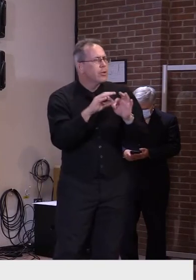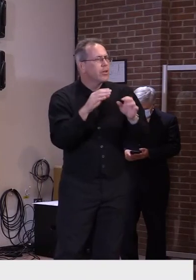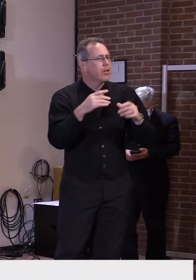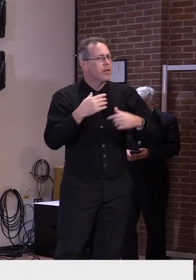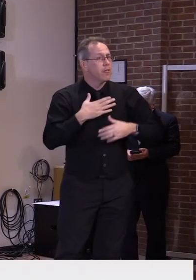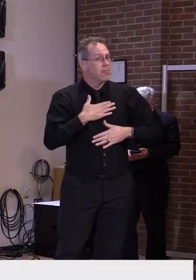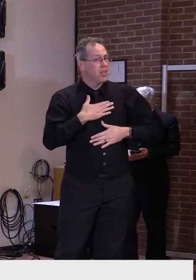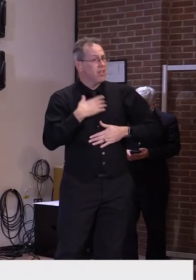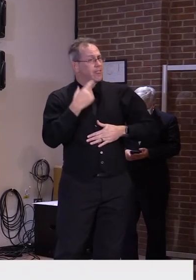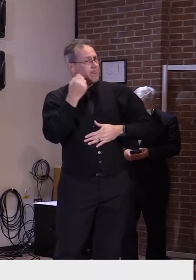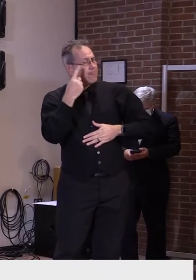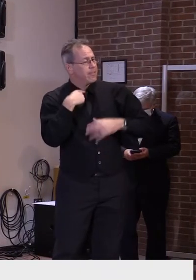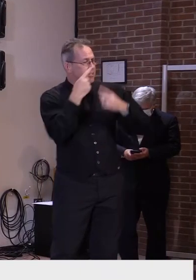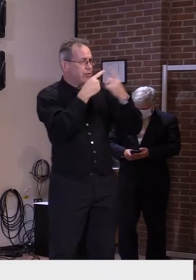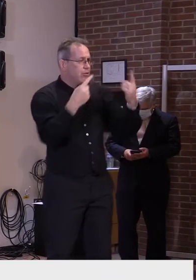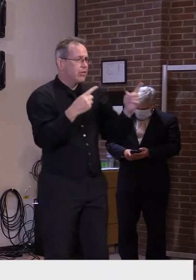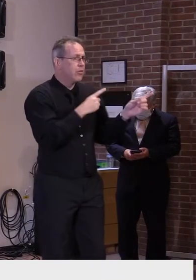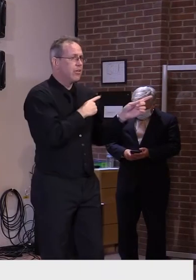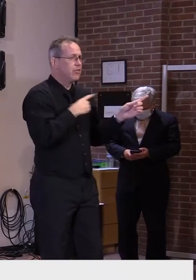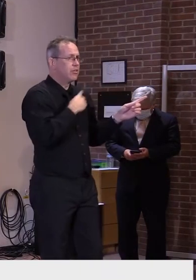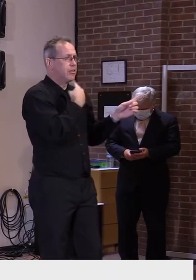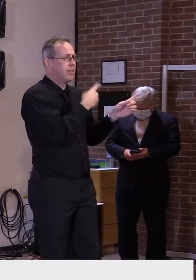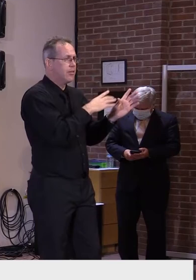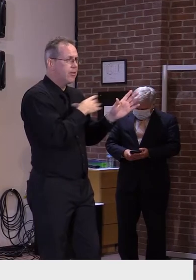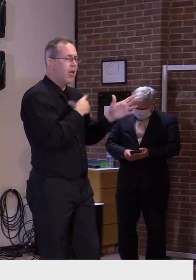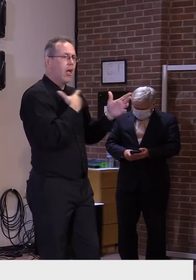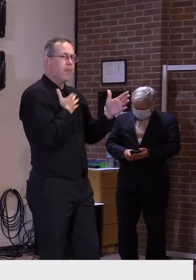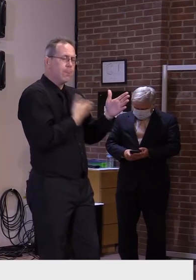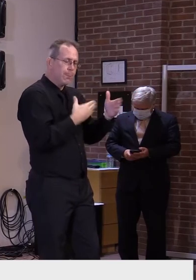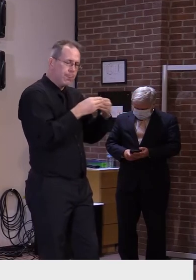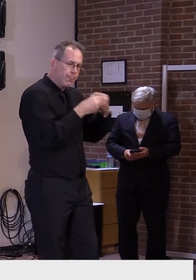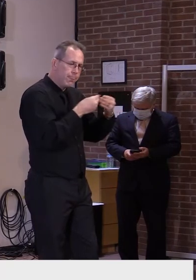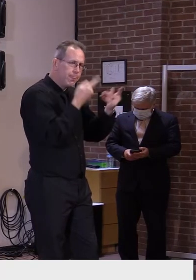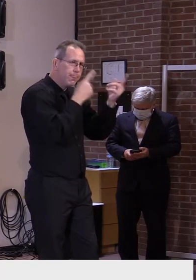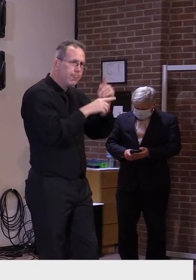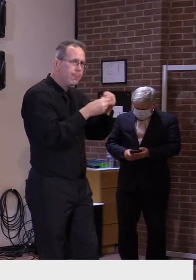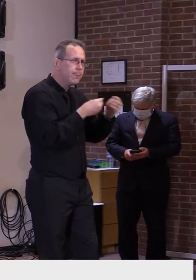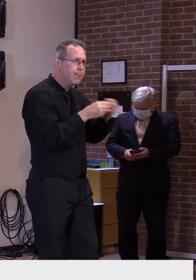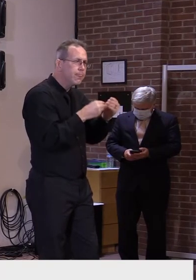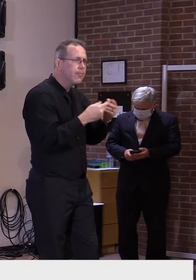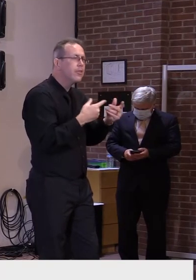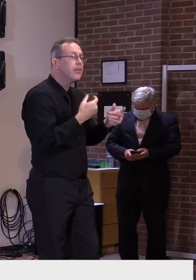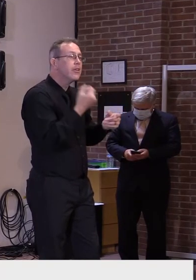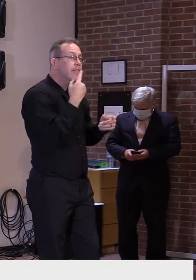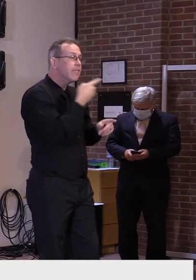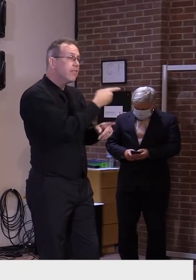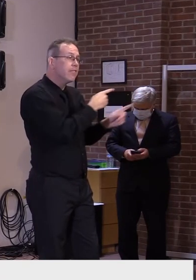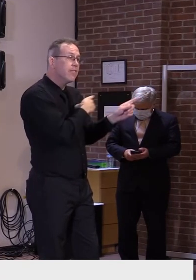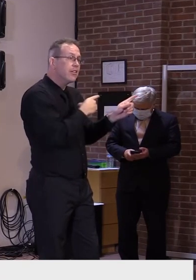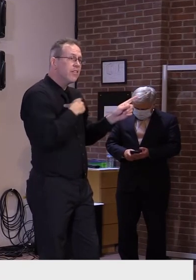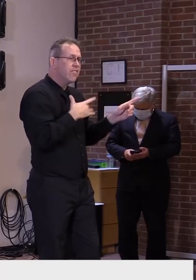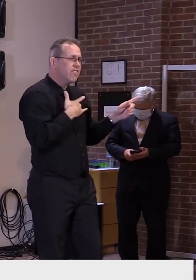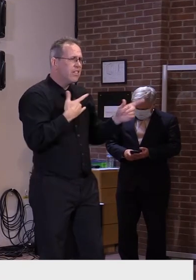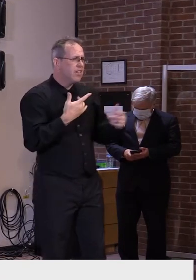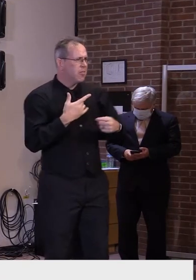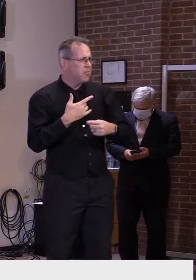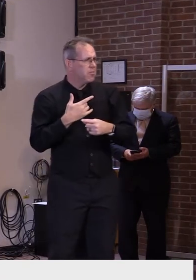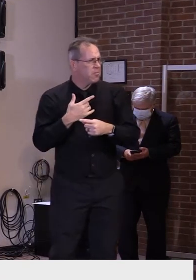I offered this as a compromise. If they feel as though this isn't what is good for